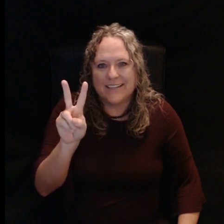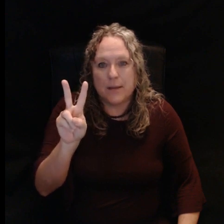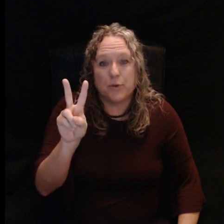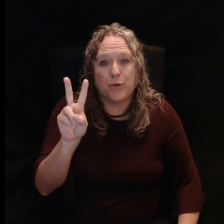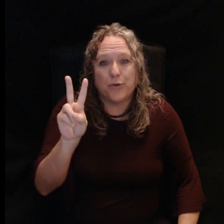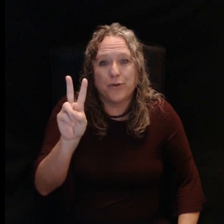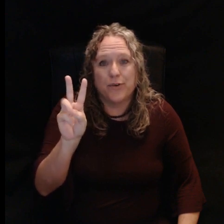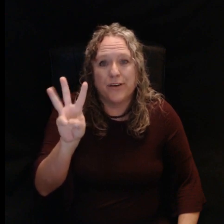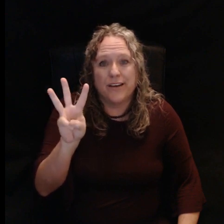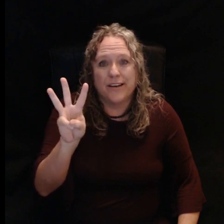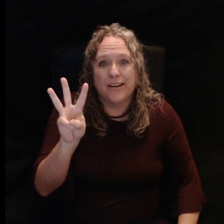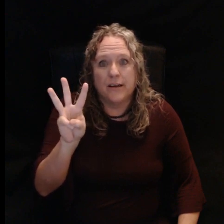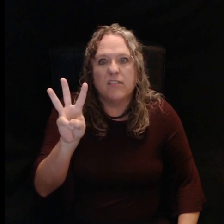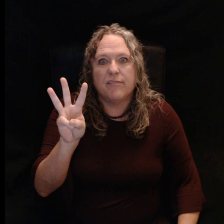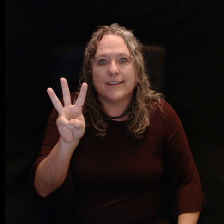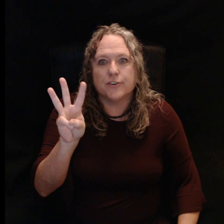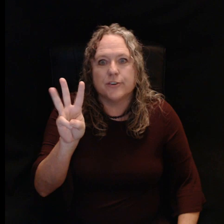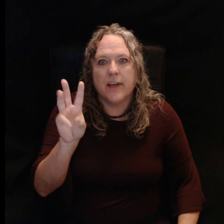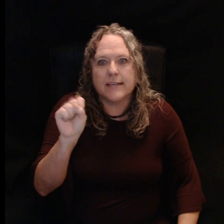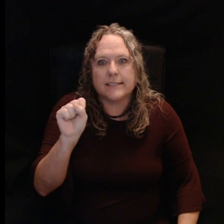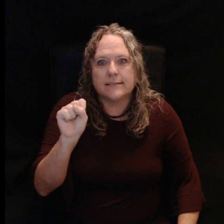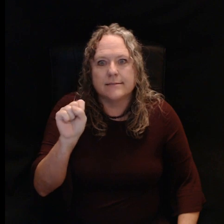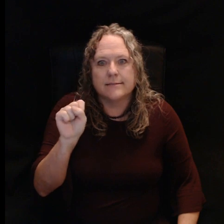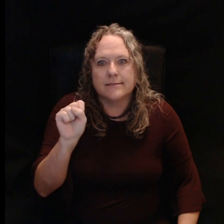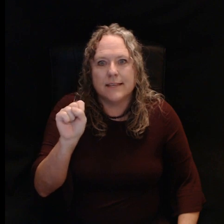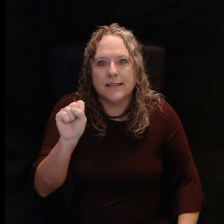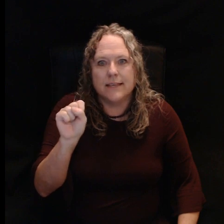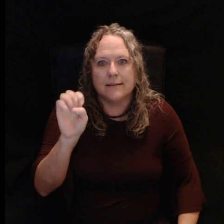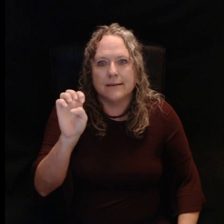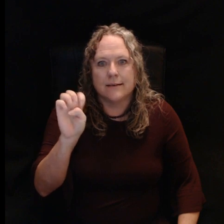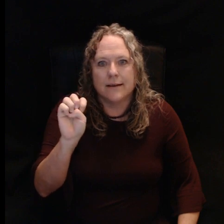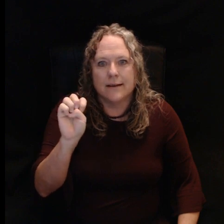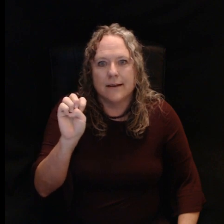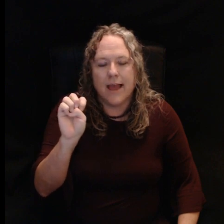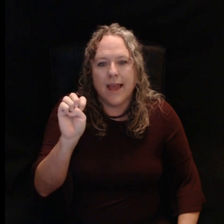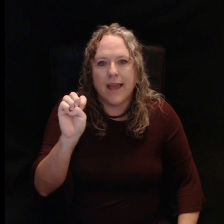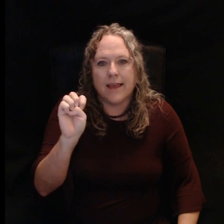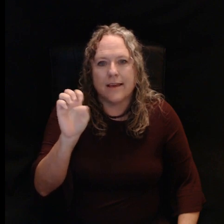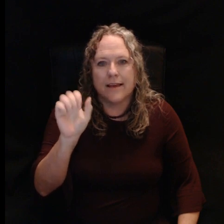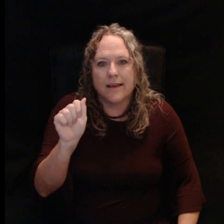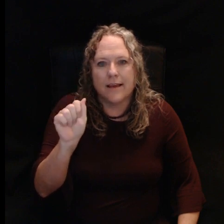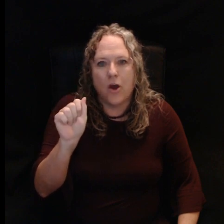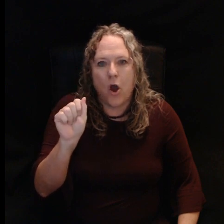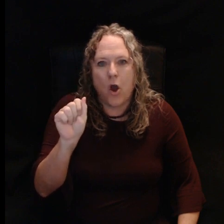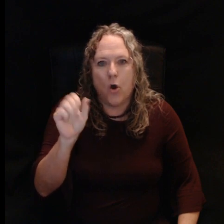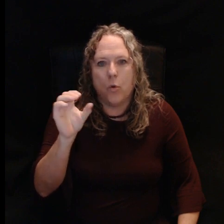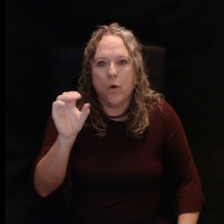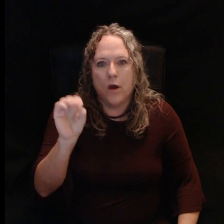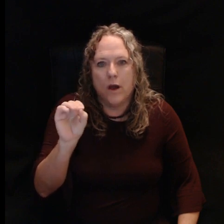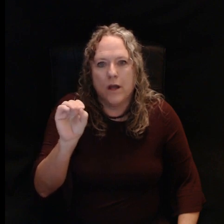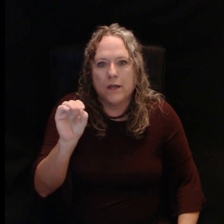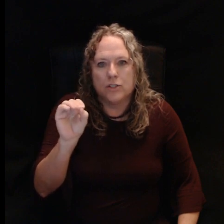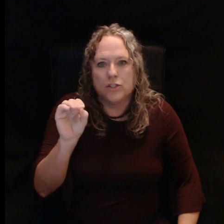W. Faster. S, E, A, O,